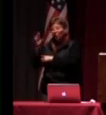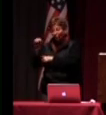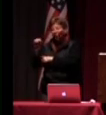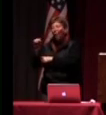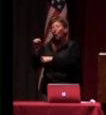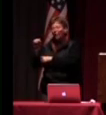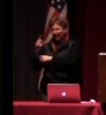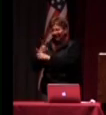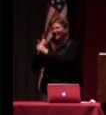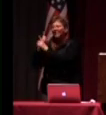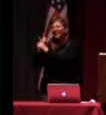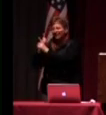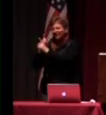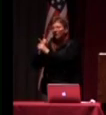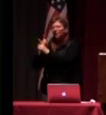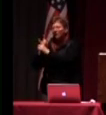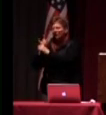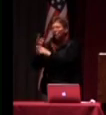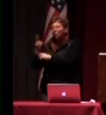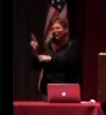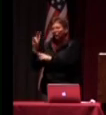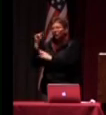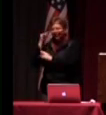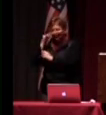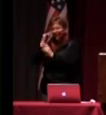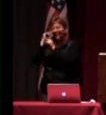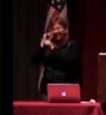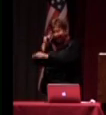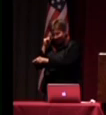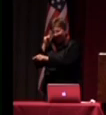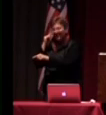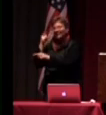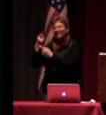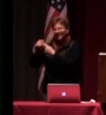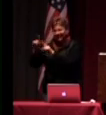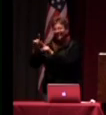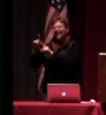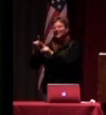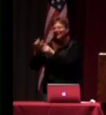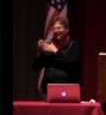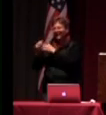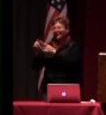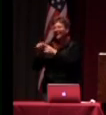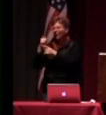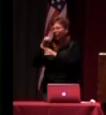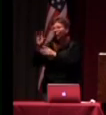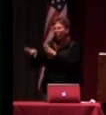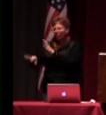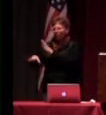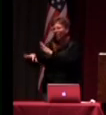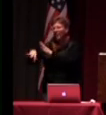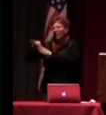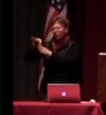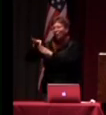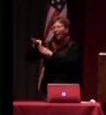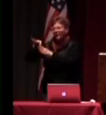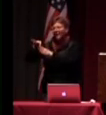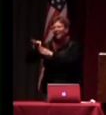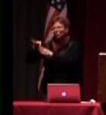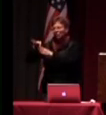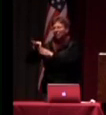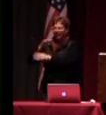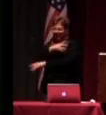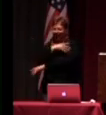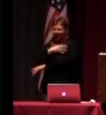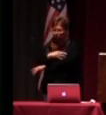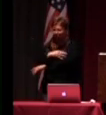government in Paris from royalist rioters. And that success led him to the nomination as general-in-chief commanding France's Army of